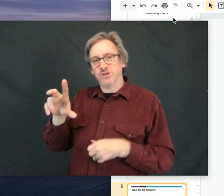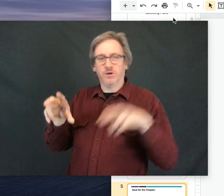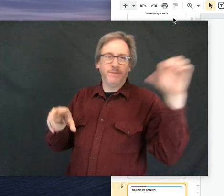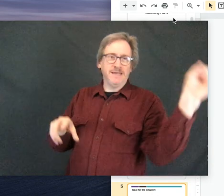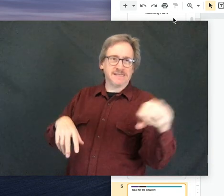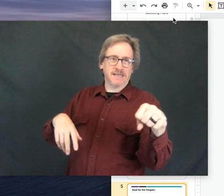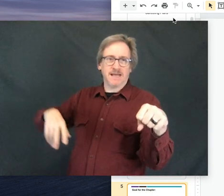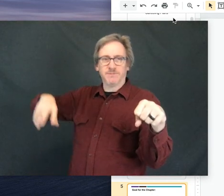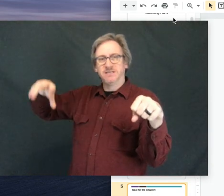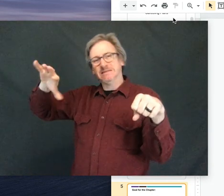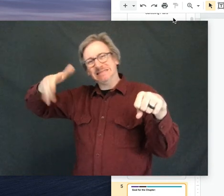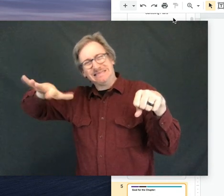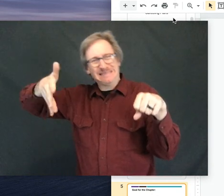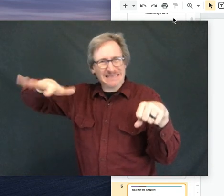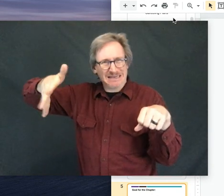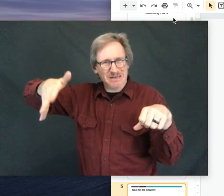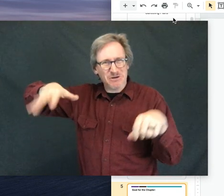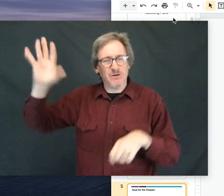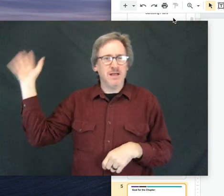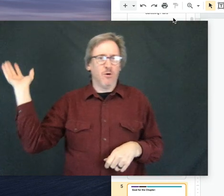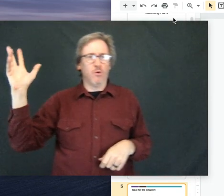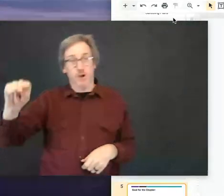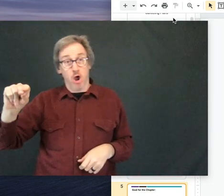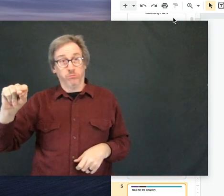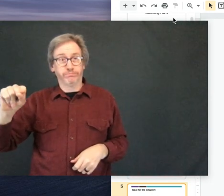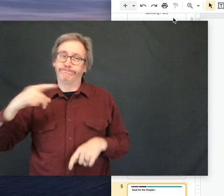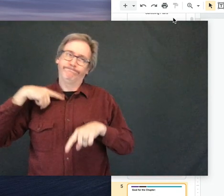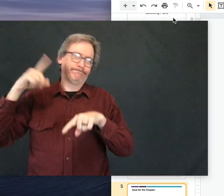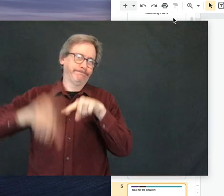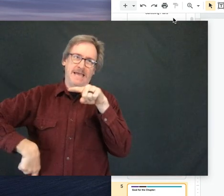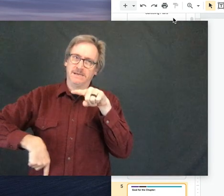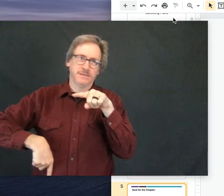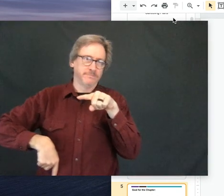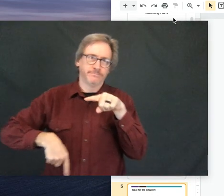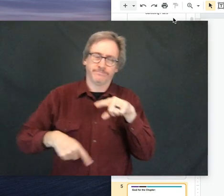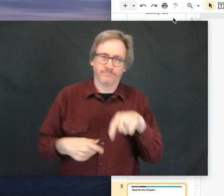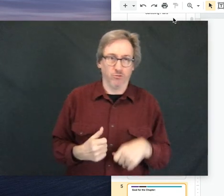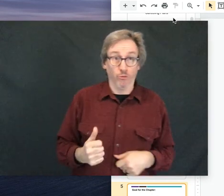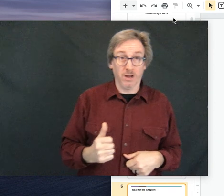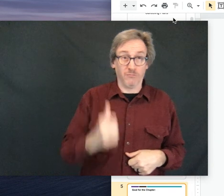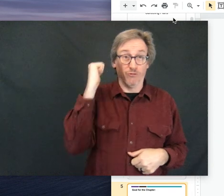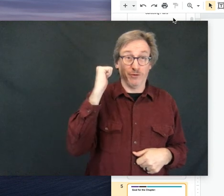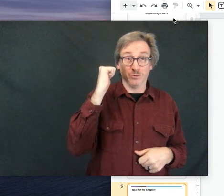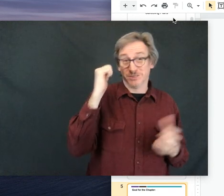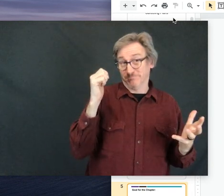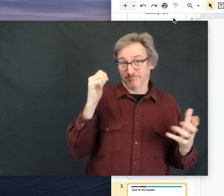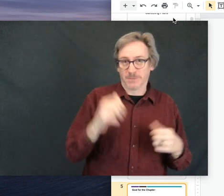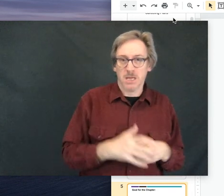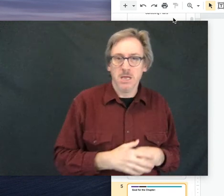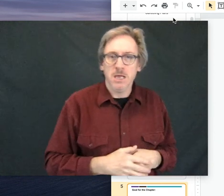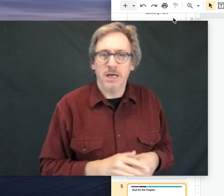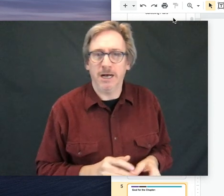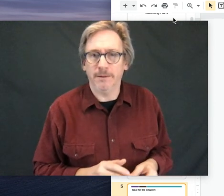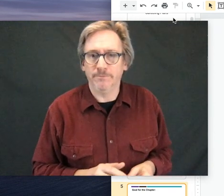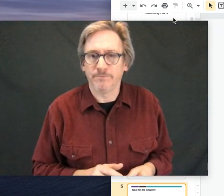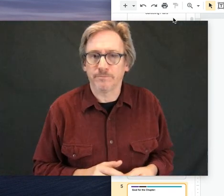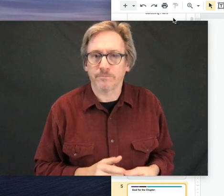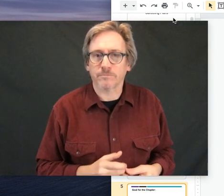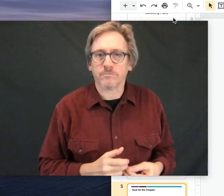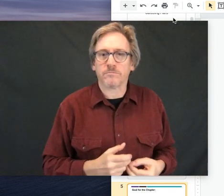then, so it could be yes, except, I don't know, or no, can't, refuse.